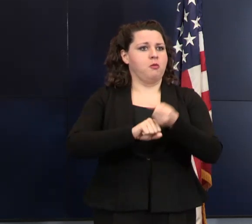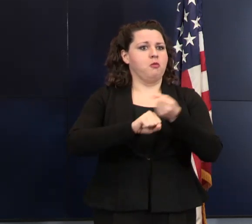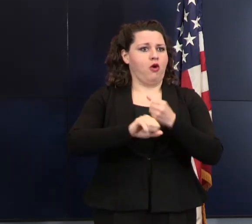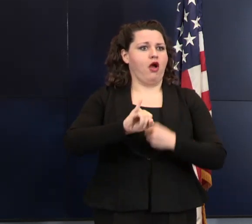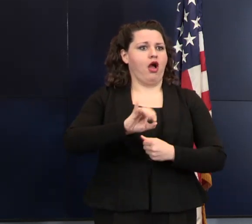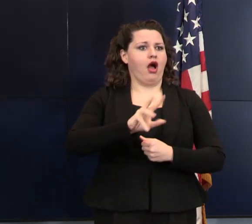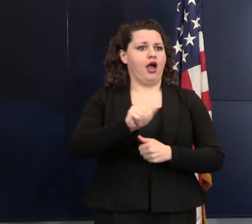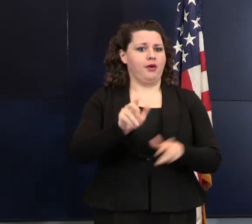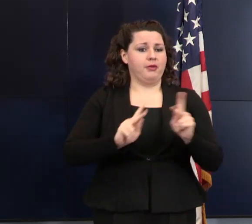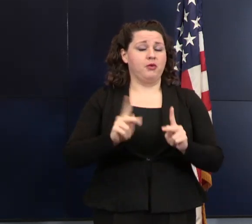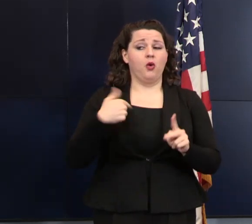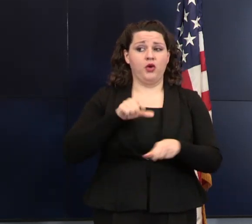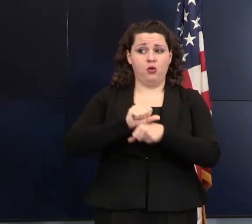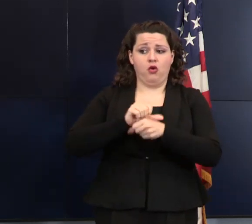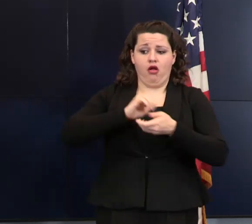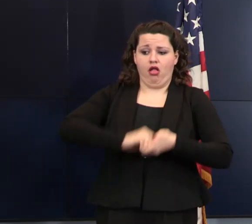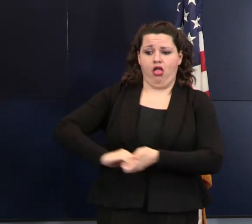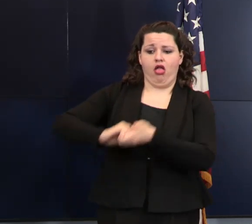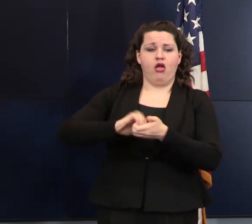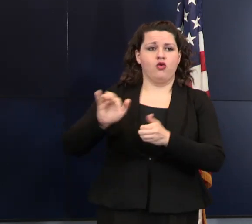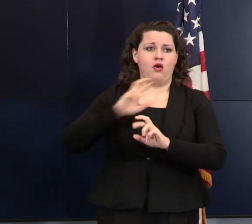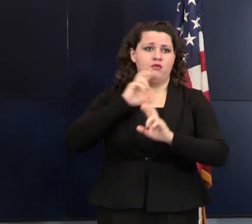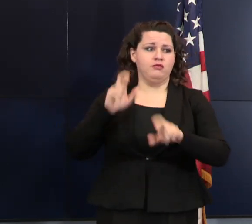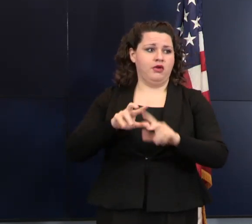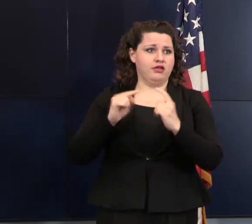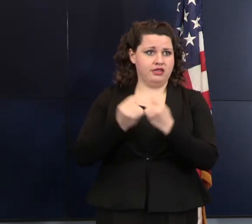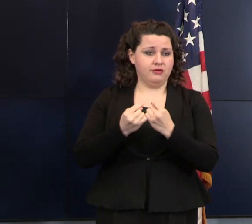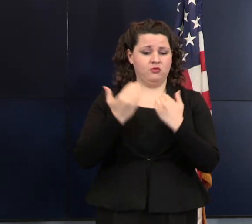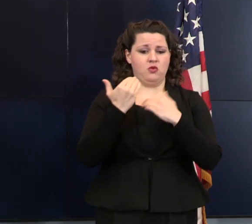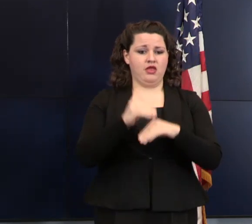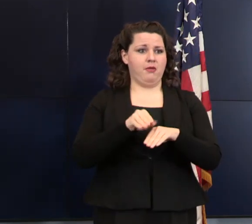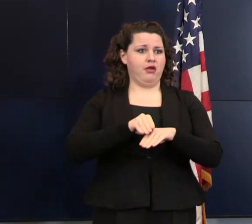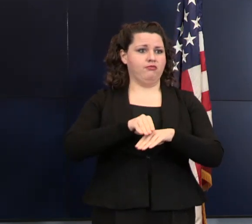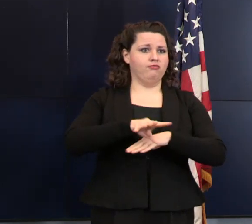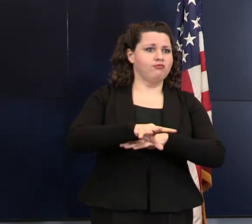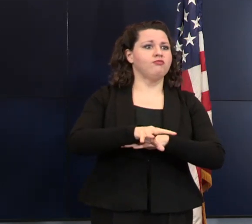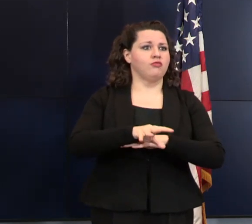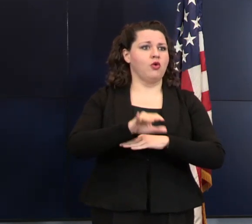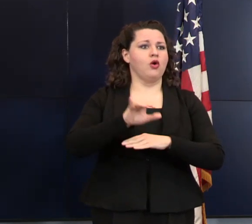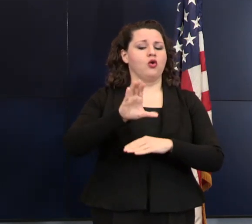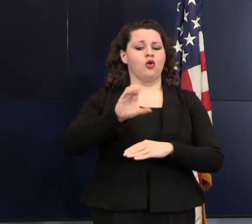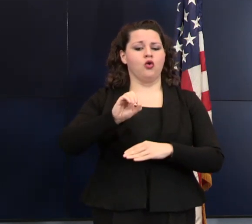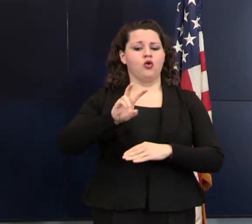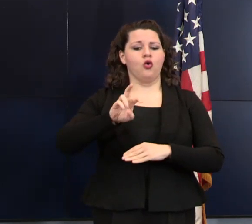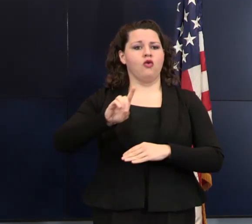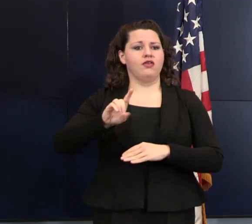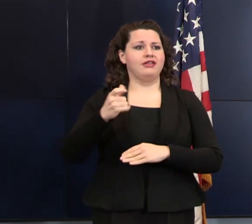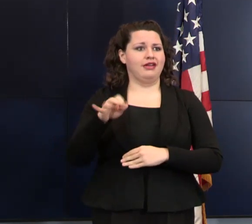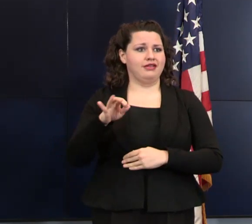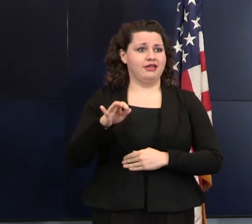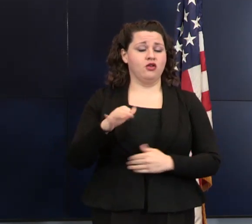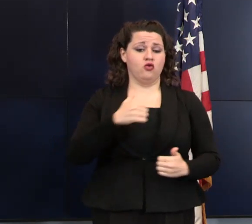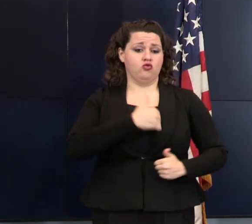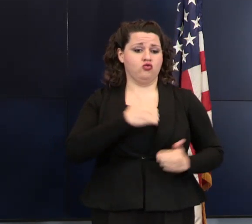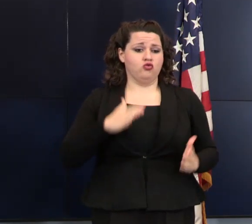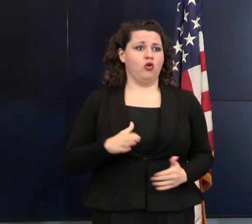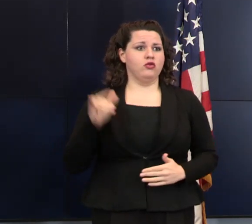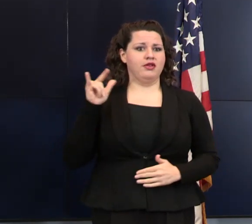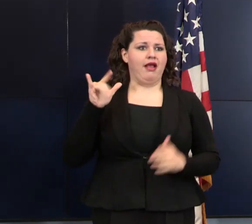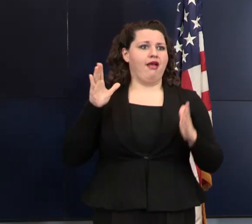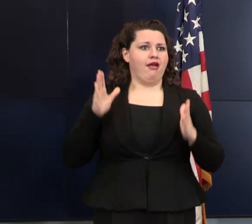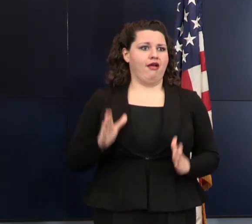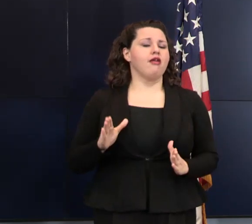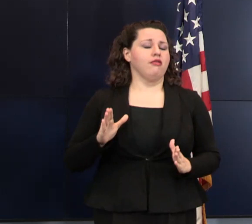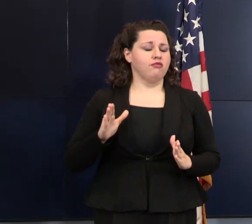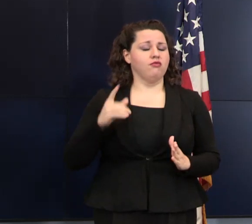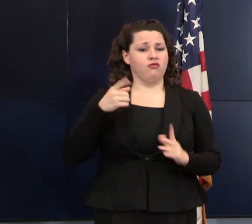your entire response team to mitigate the effects of COVID-19. The soldiers and airmen of the Iowa National Guard are proud to be a